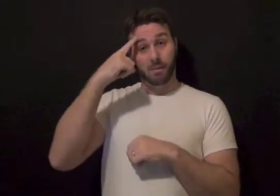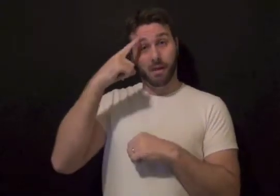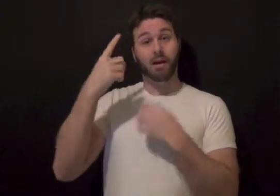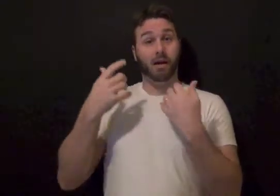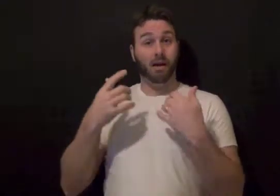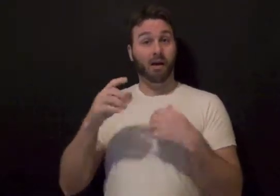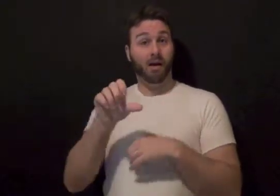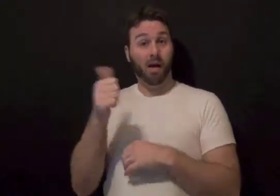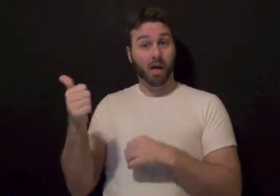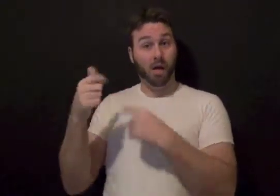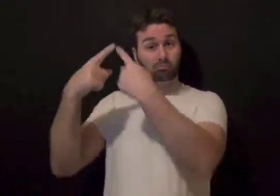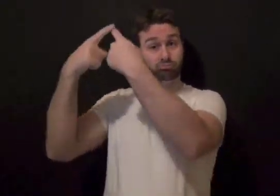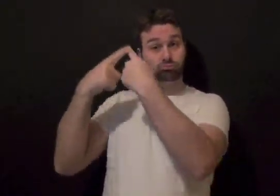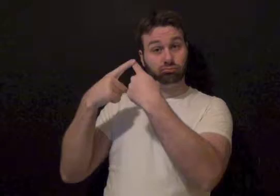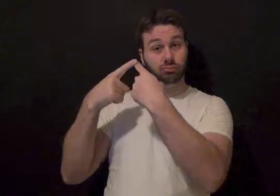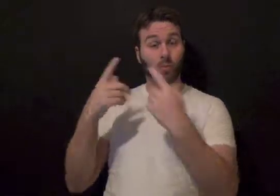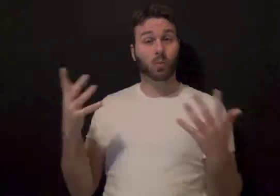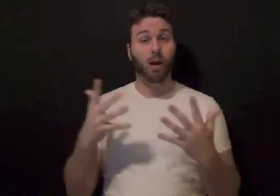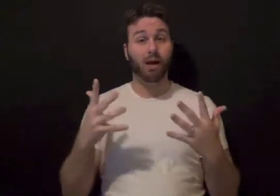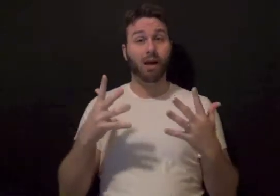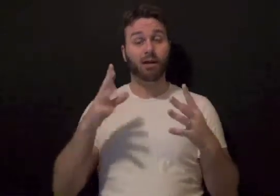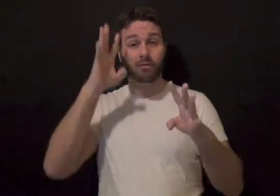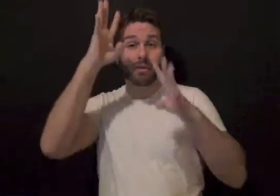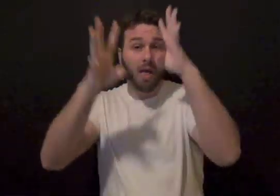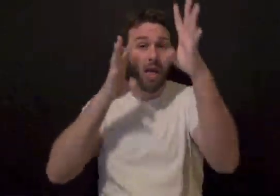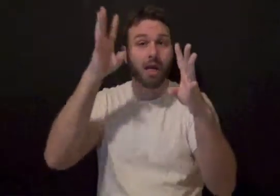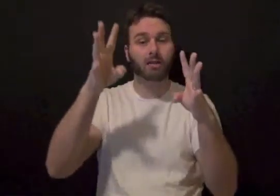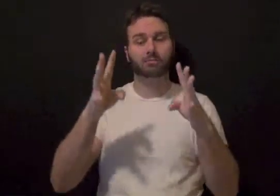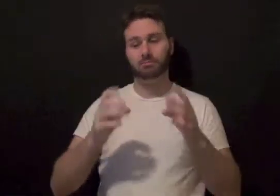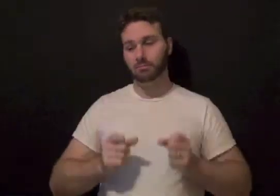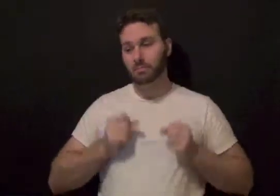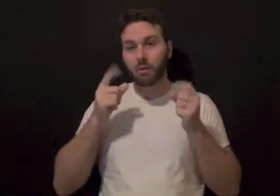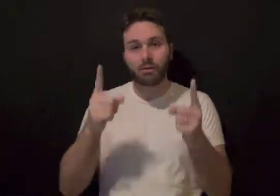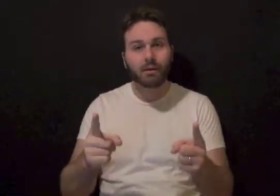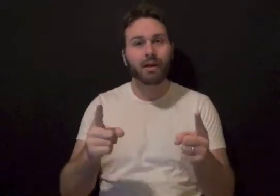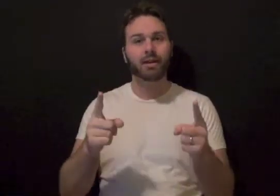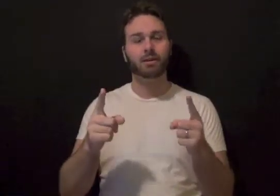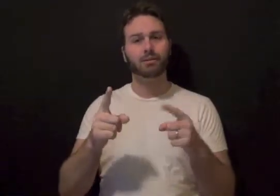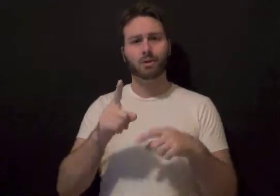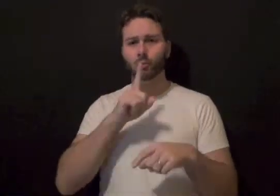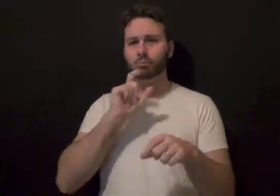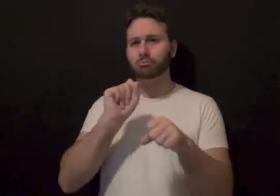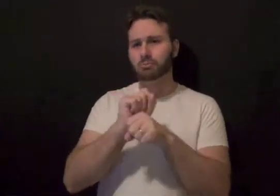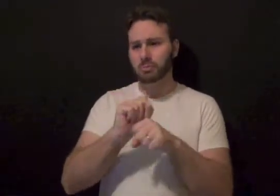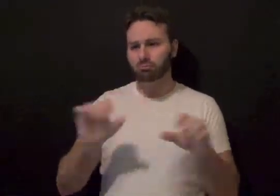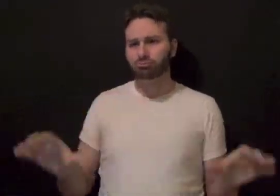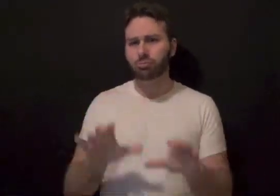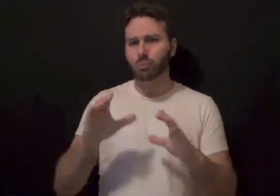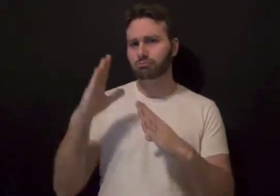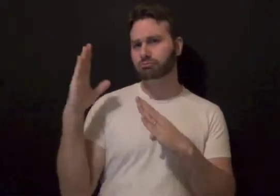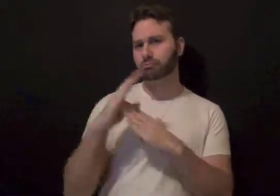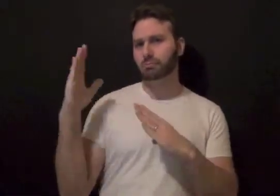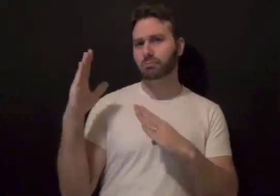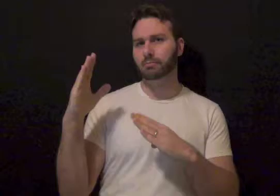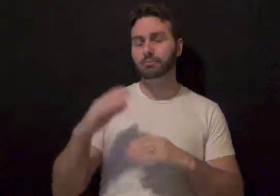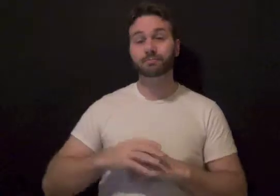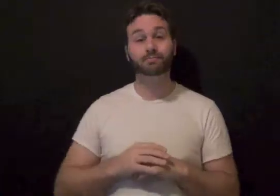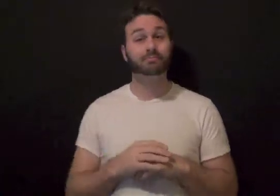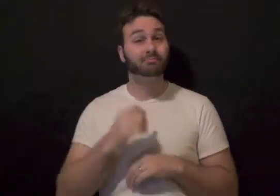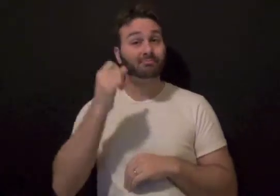creative, spontaneous, and to perform at our very best in everything that we do. And yet, we don't take any time